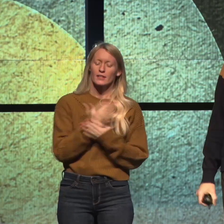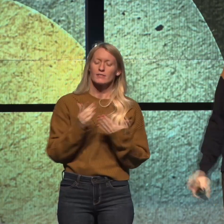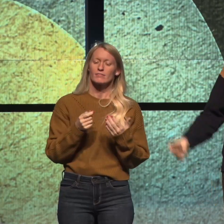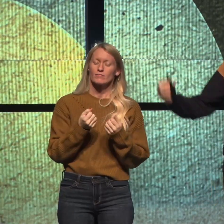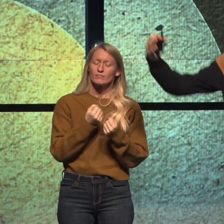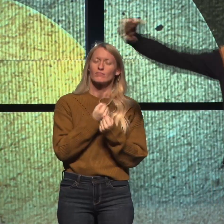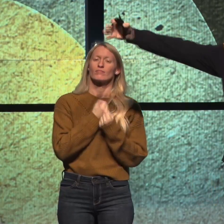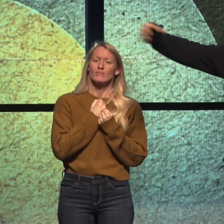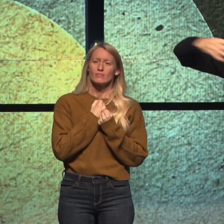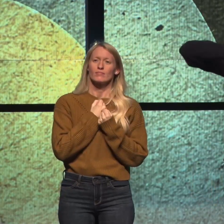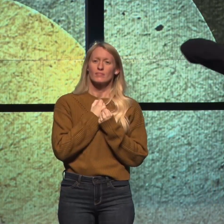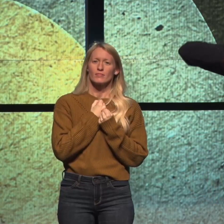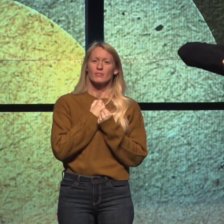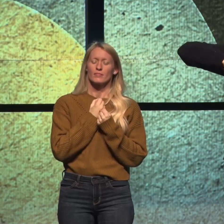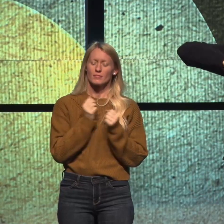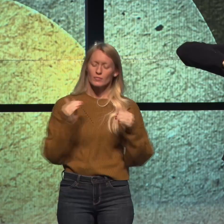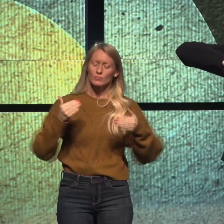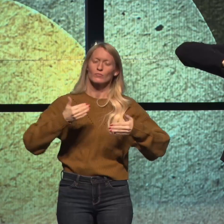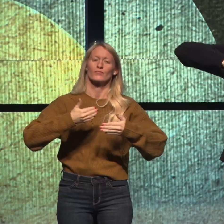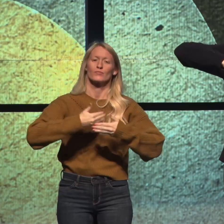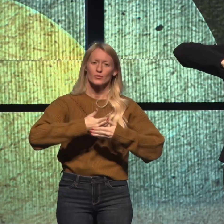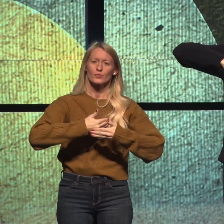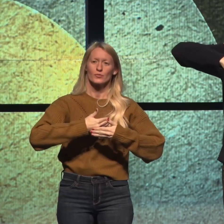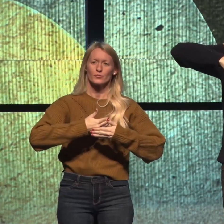today that you just feel like you maybe need a hug.